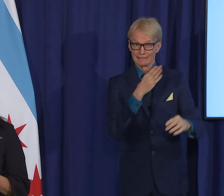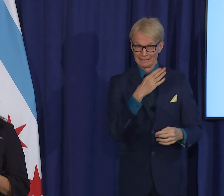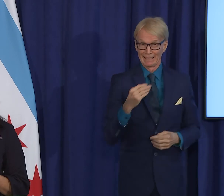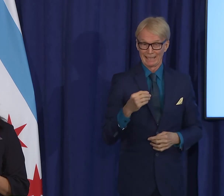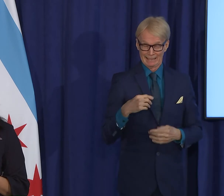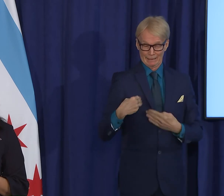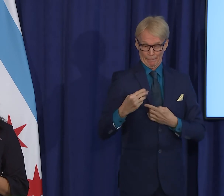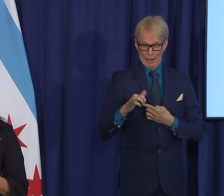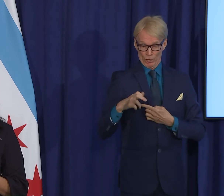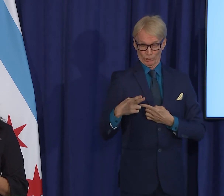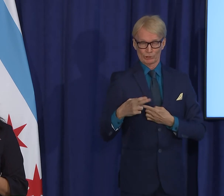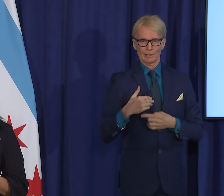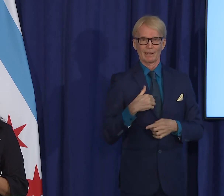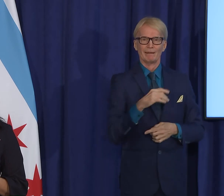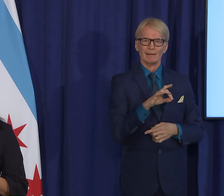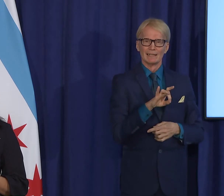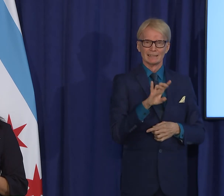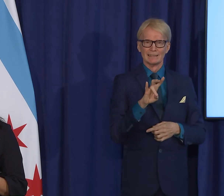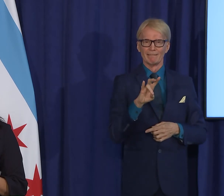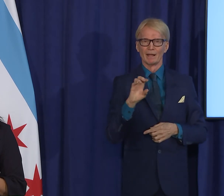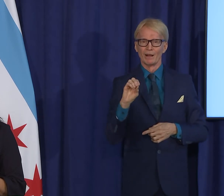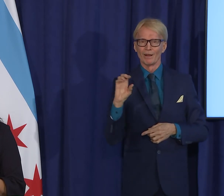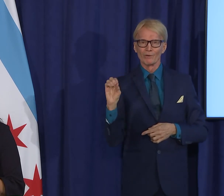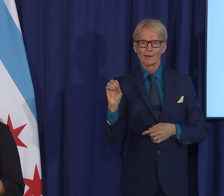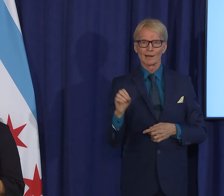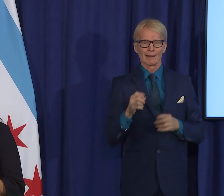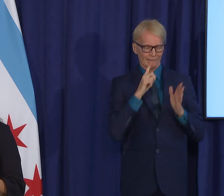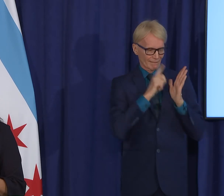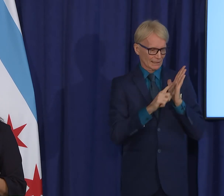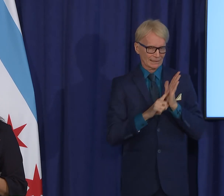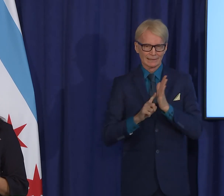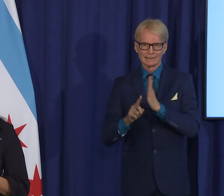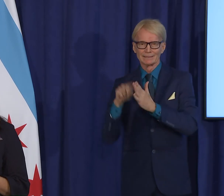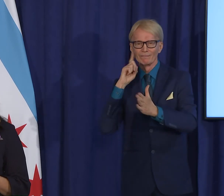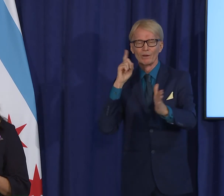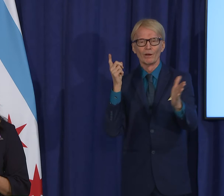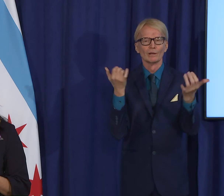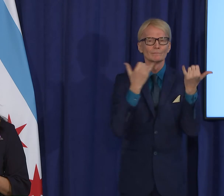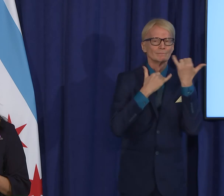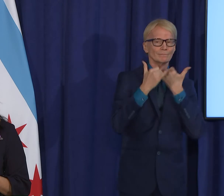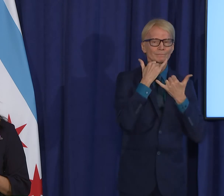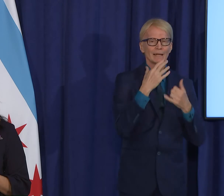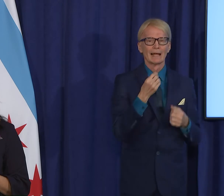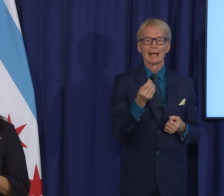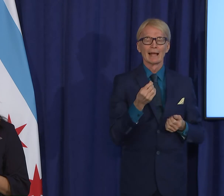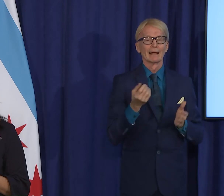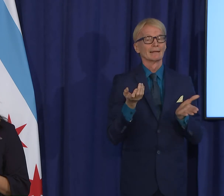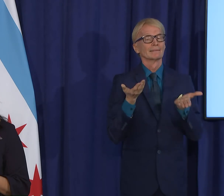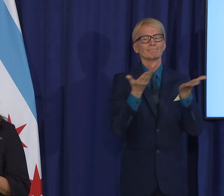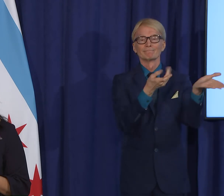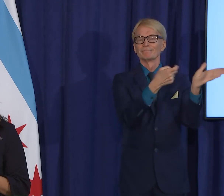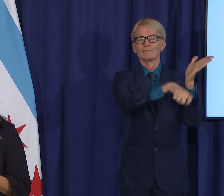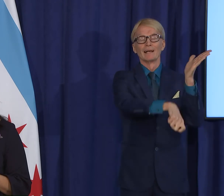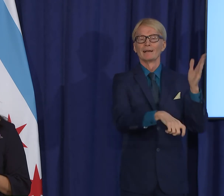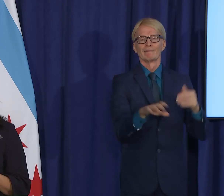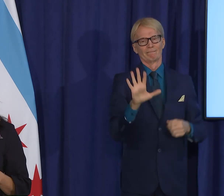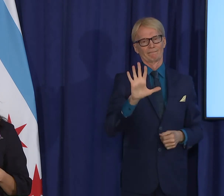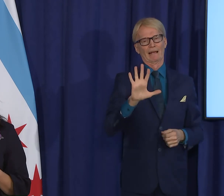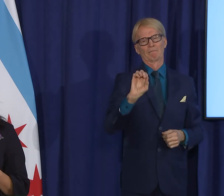over 8,700 investigations, and our citations have been just at 5%. So again, we continue to